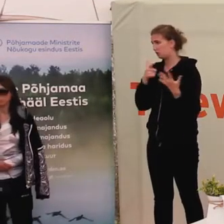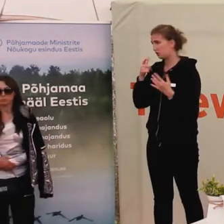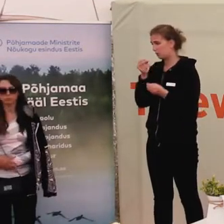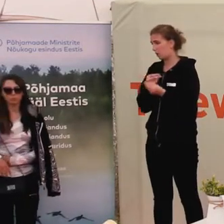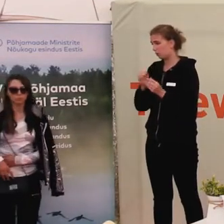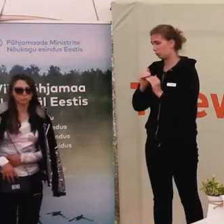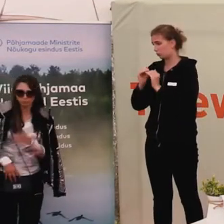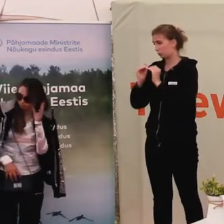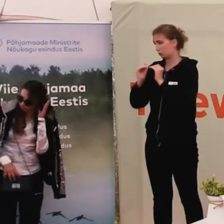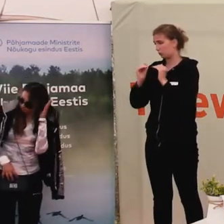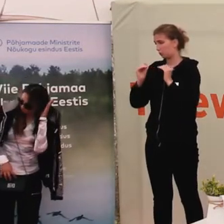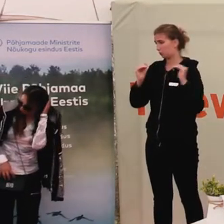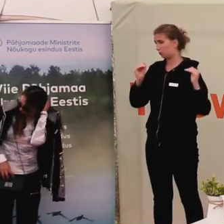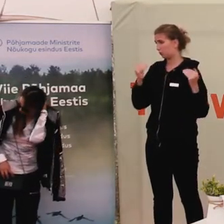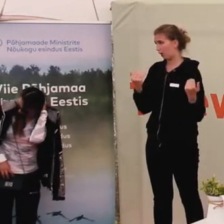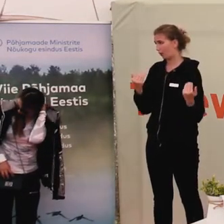We are